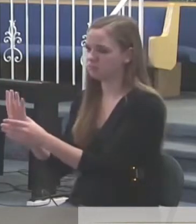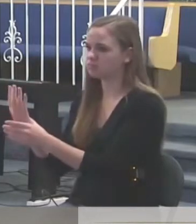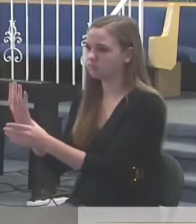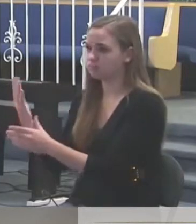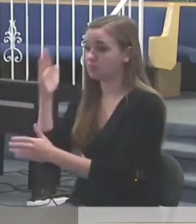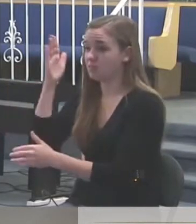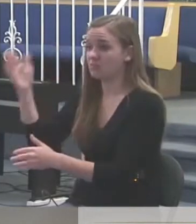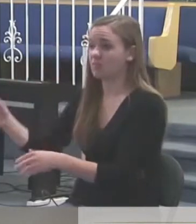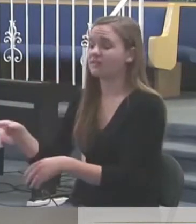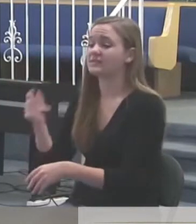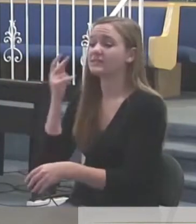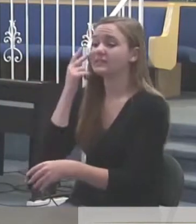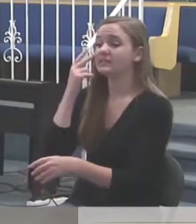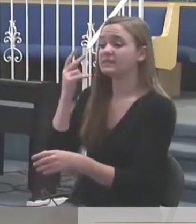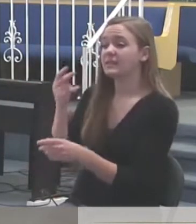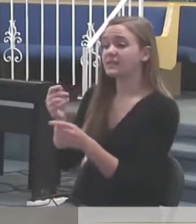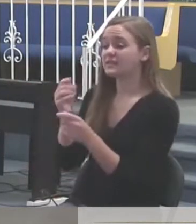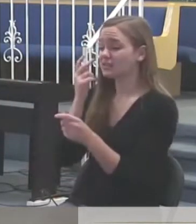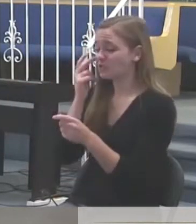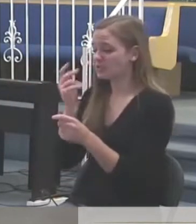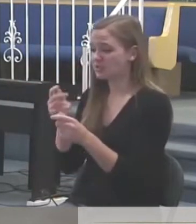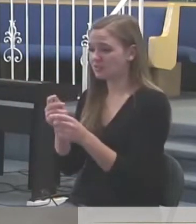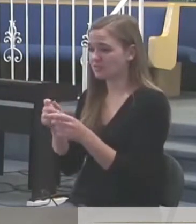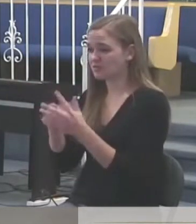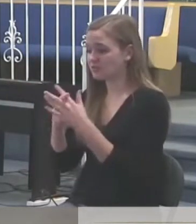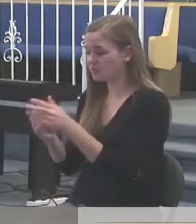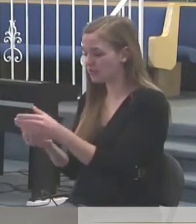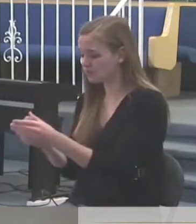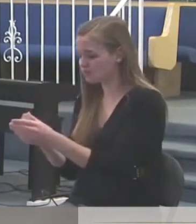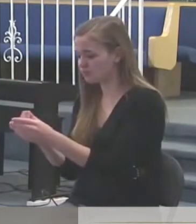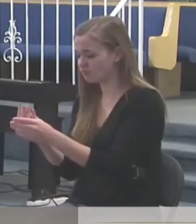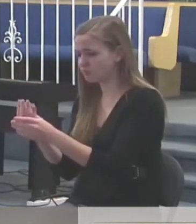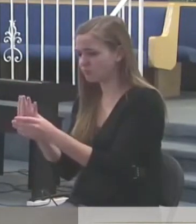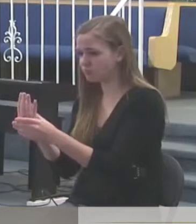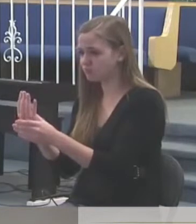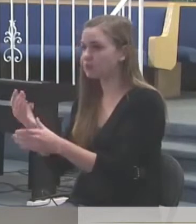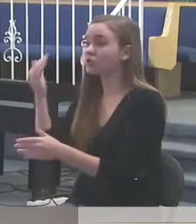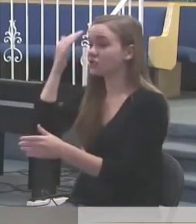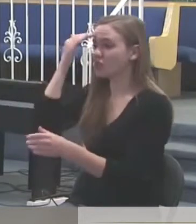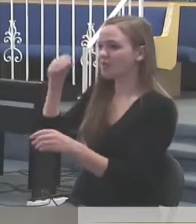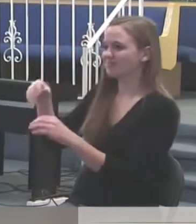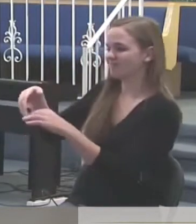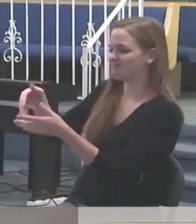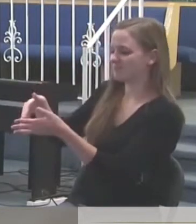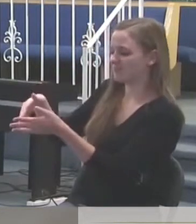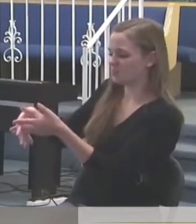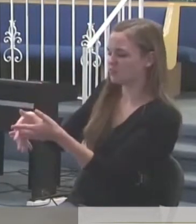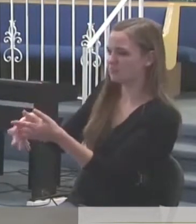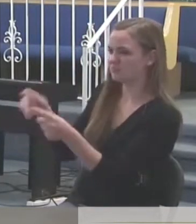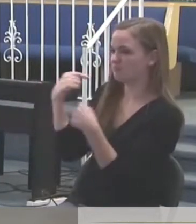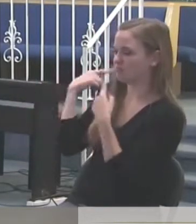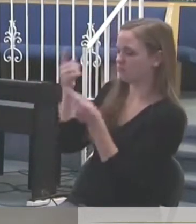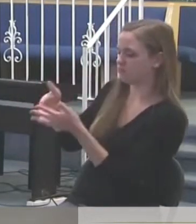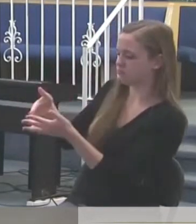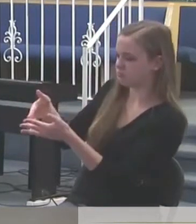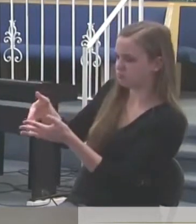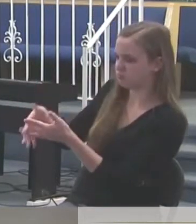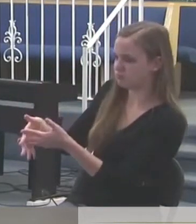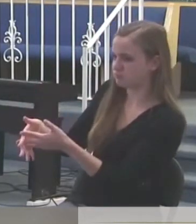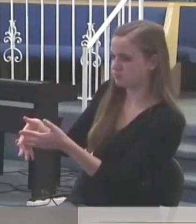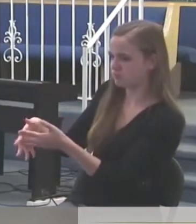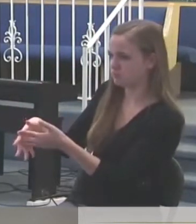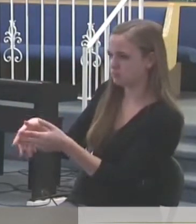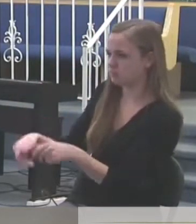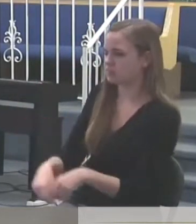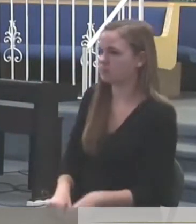that's starting to break through the ground for the first time, it's been growing underground for a while first.